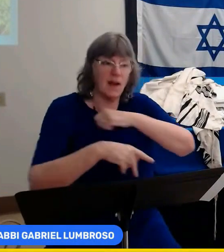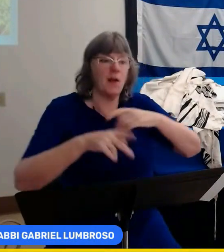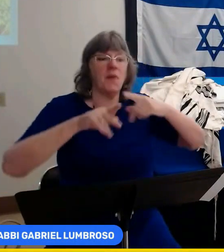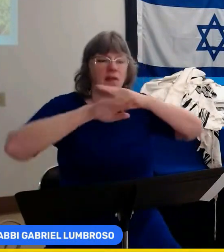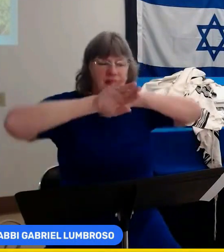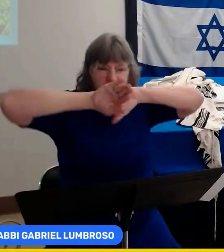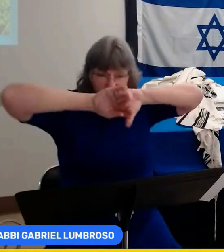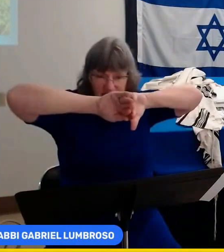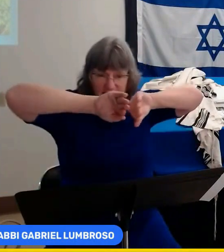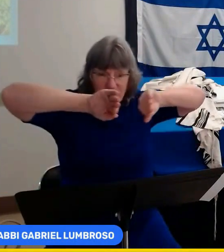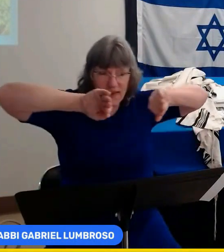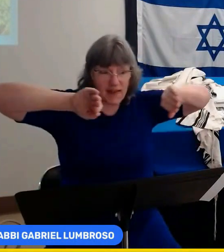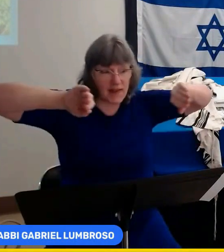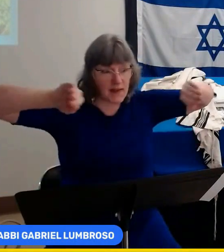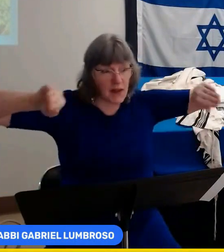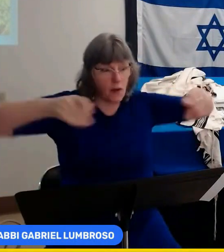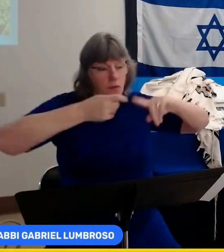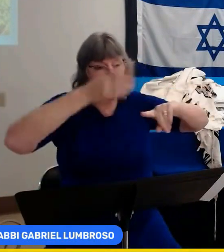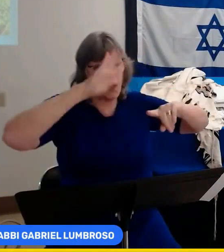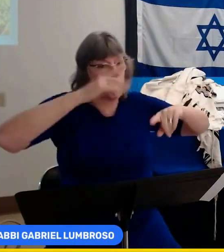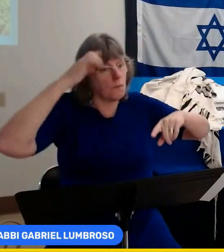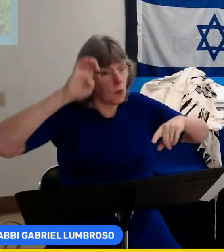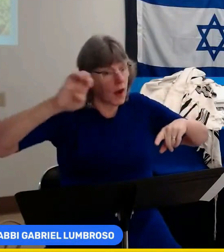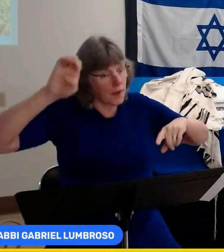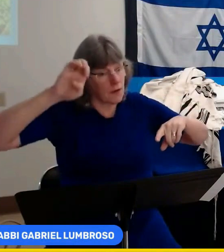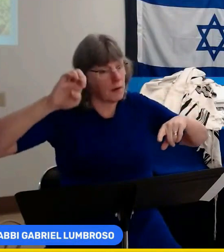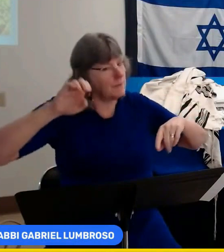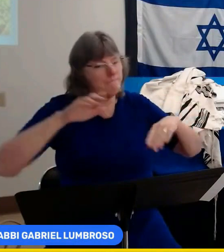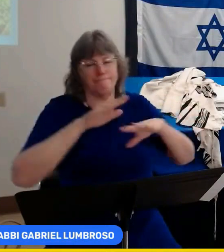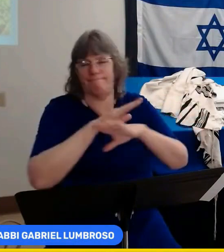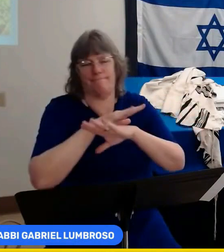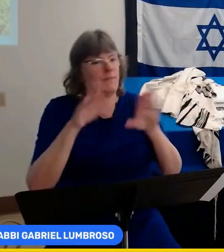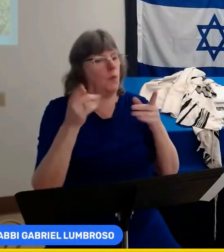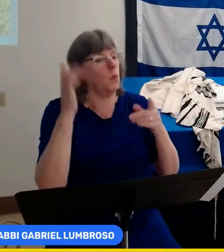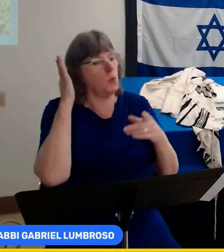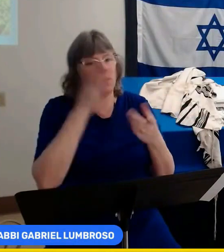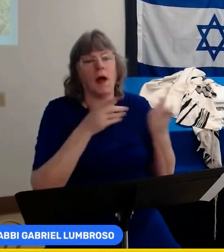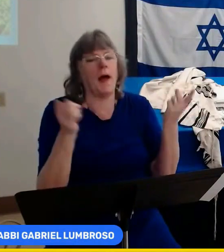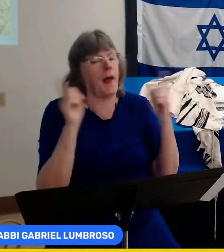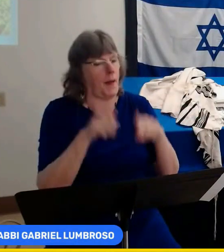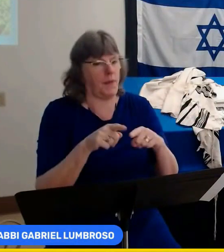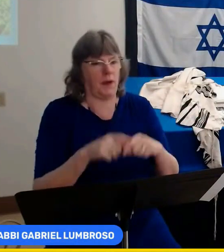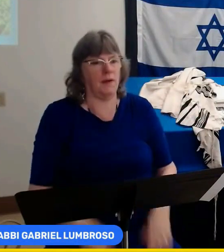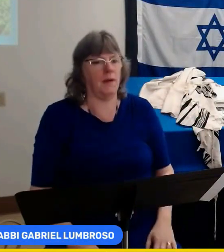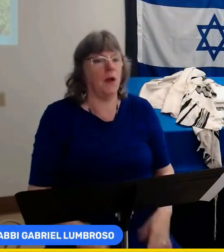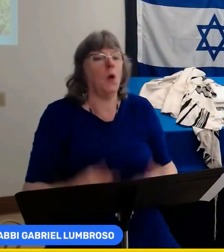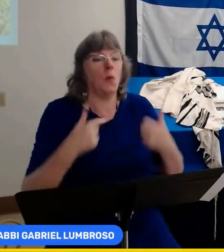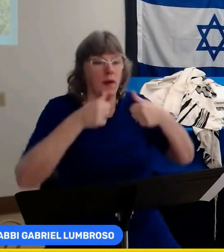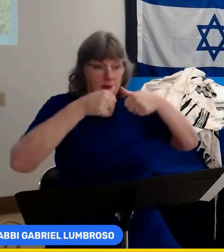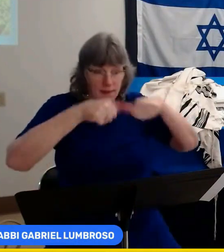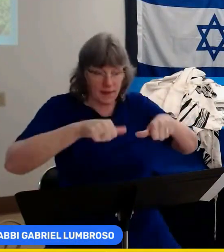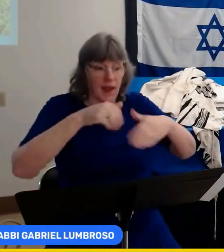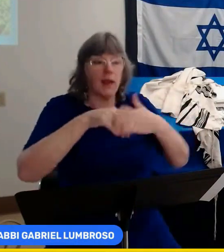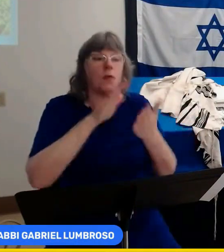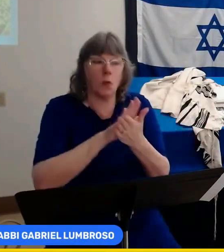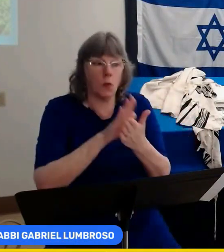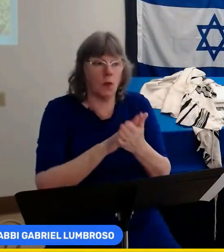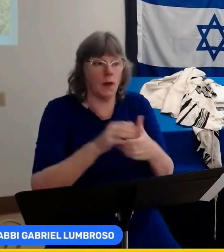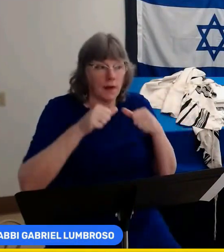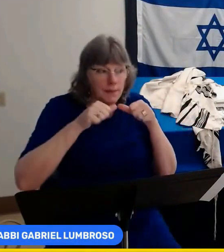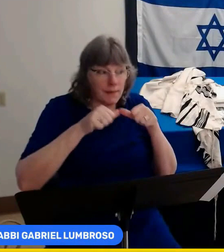Hashem, is off the table. We can stay in school and keep learning.